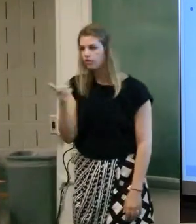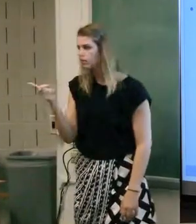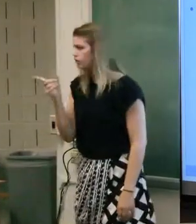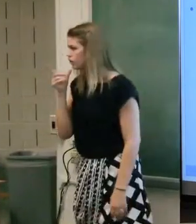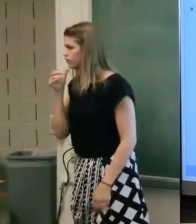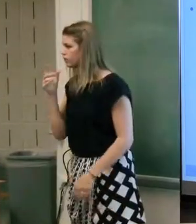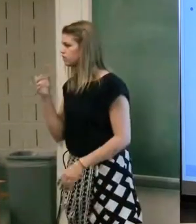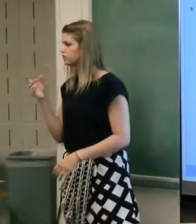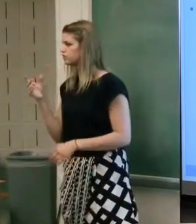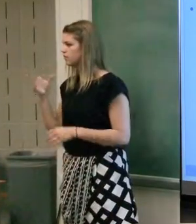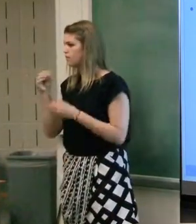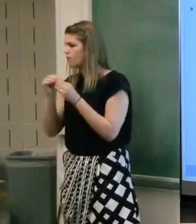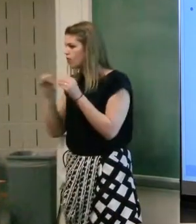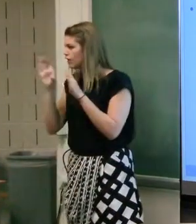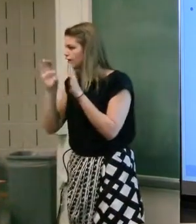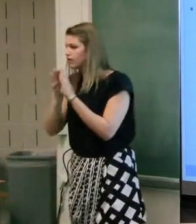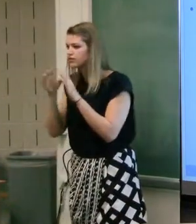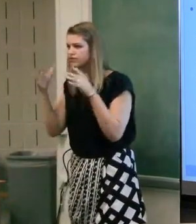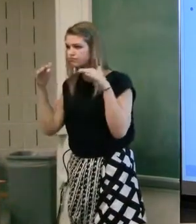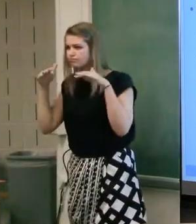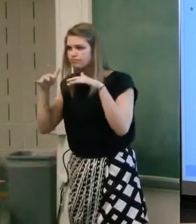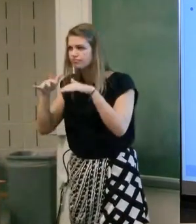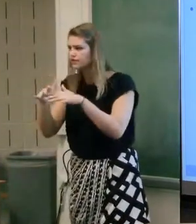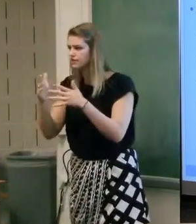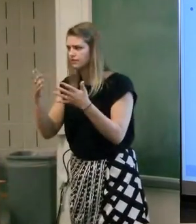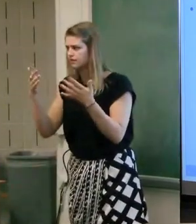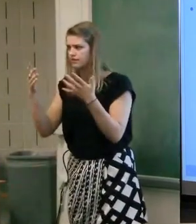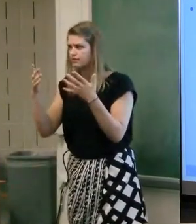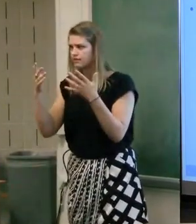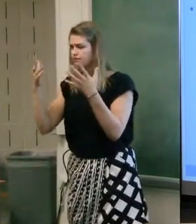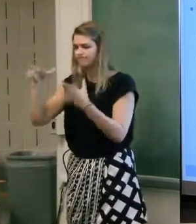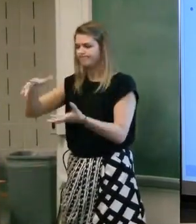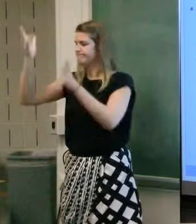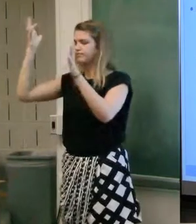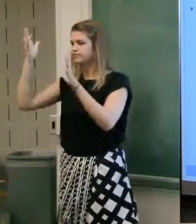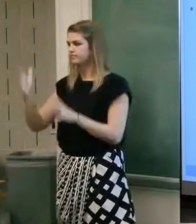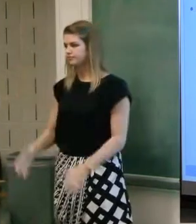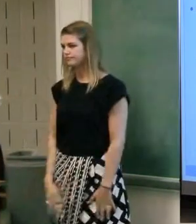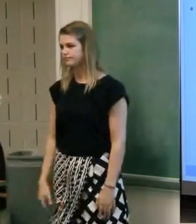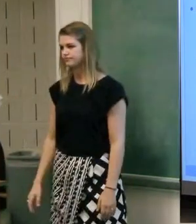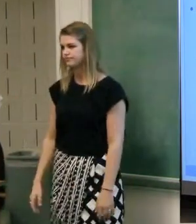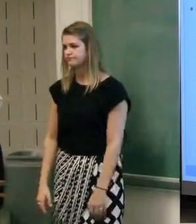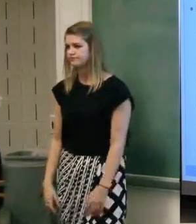come in, it's hard to show who is who in the story.